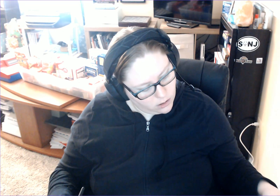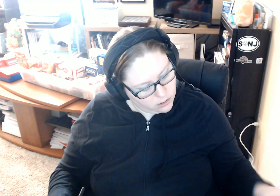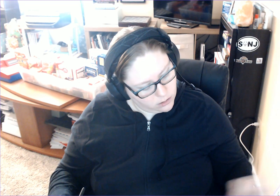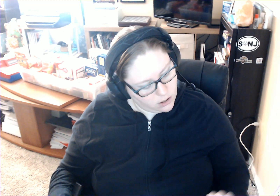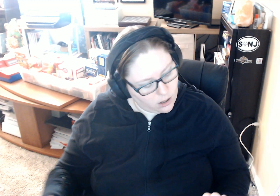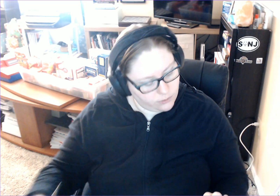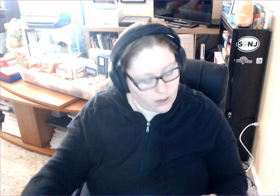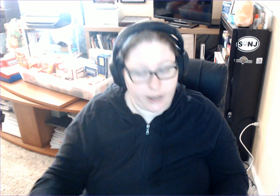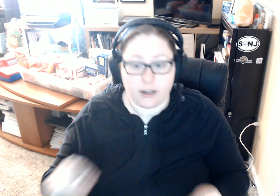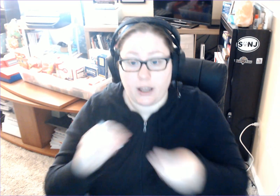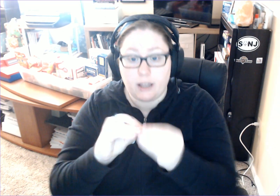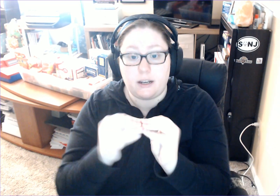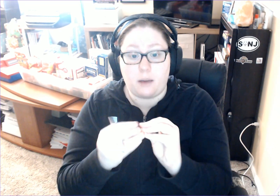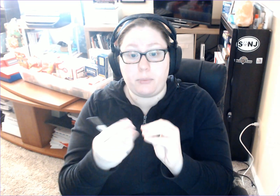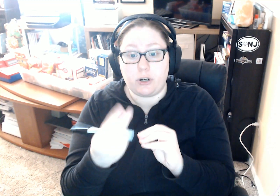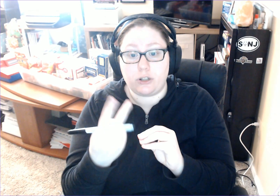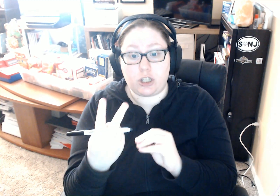All right. Number 2.